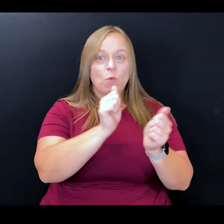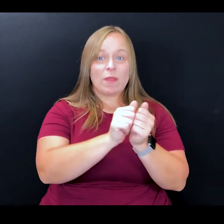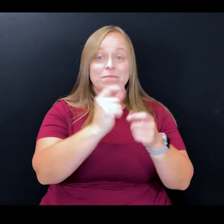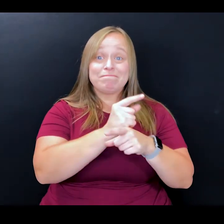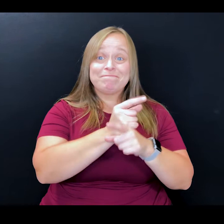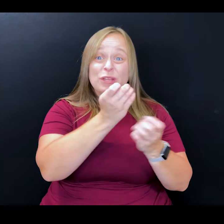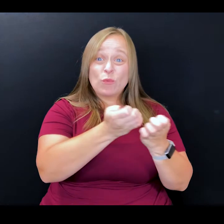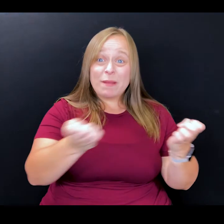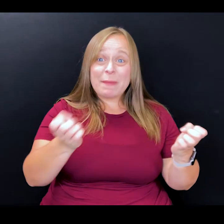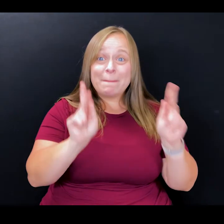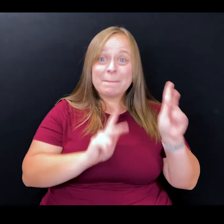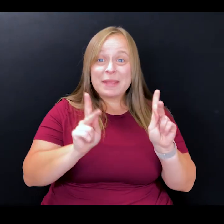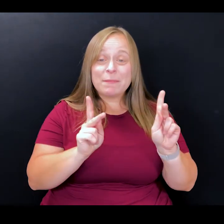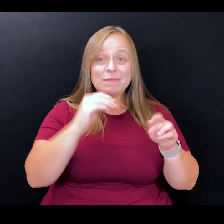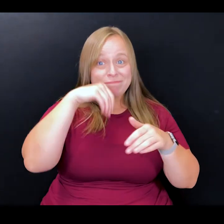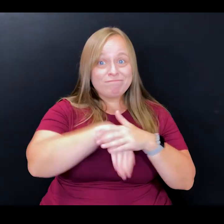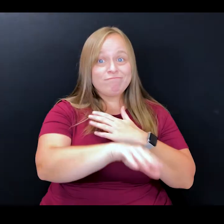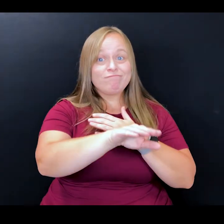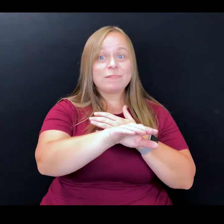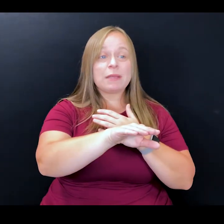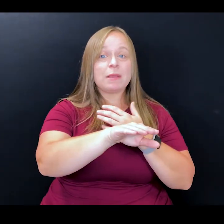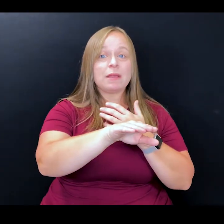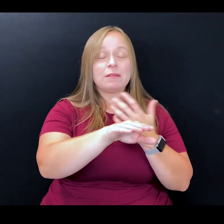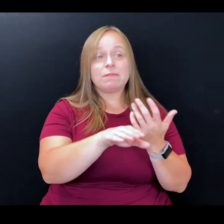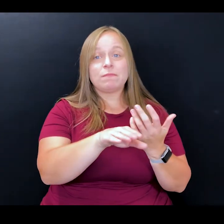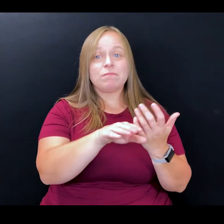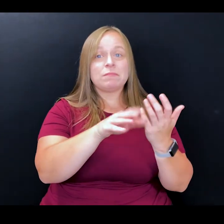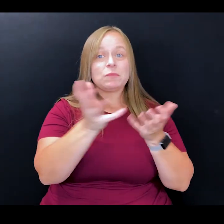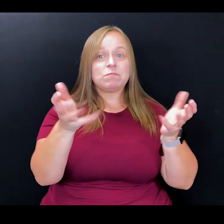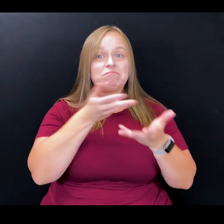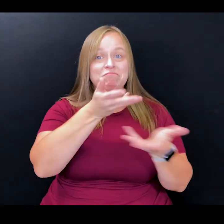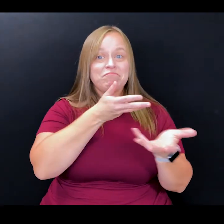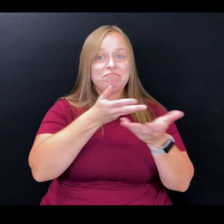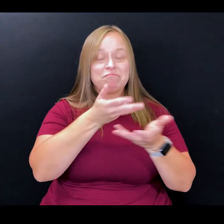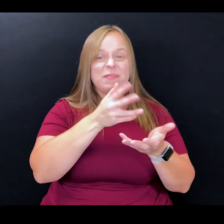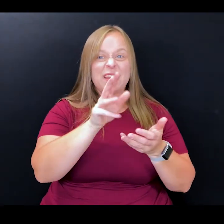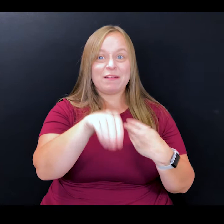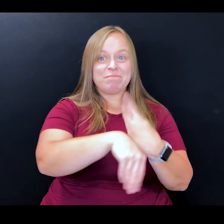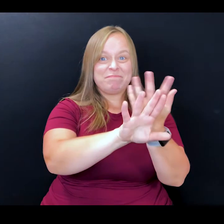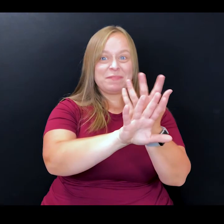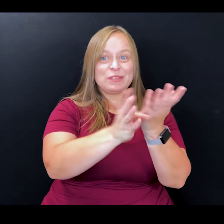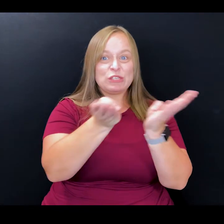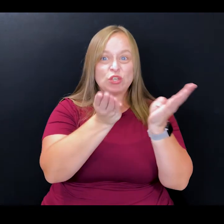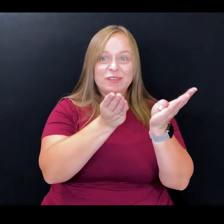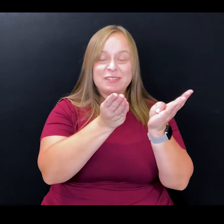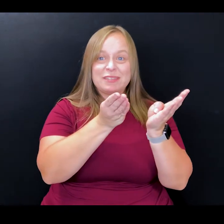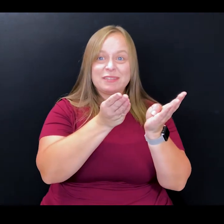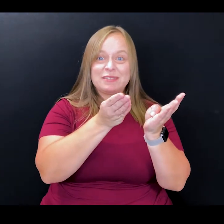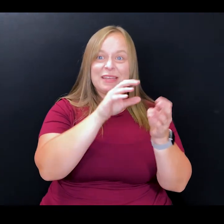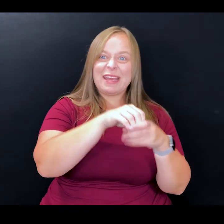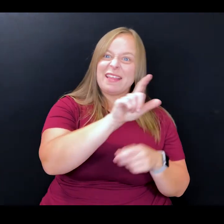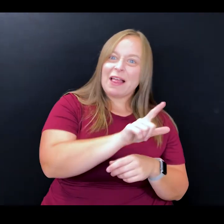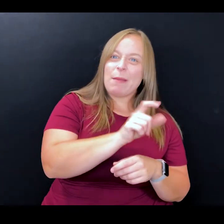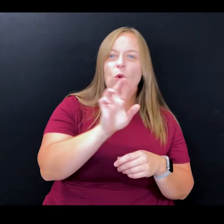the equipment that then people can come in and conduct their telehealth services